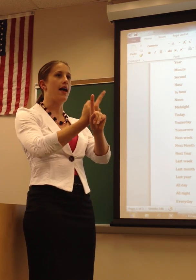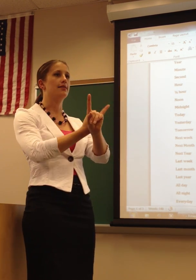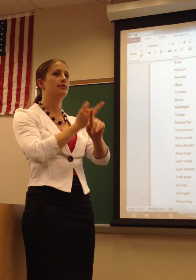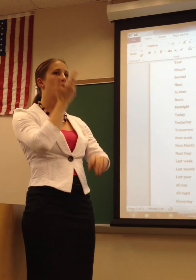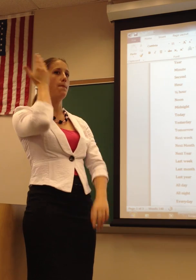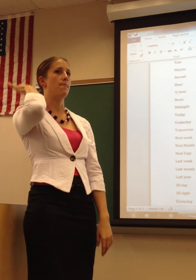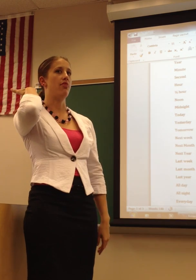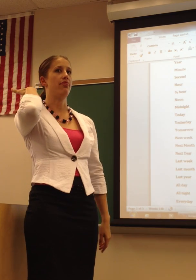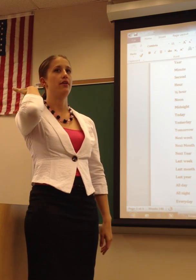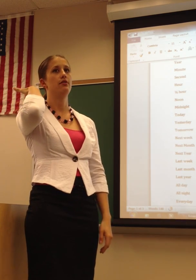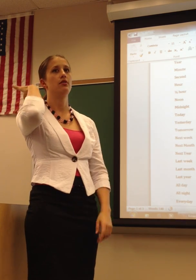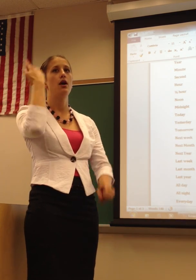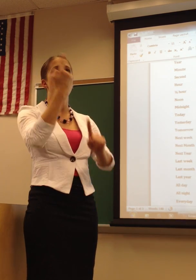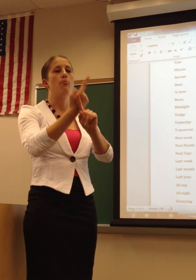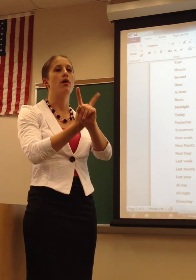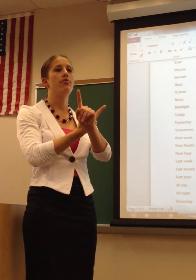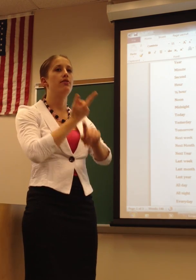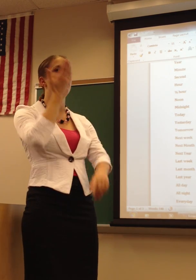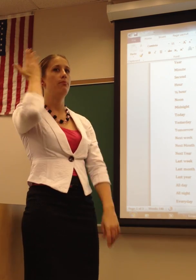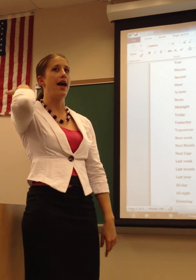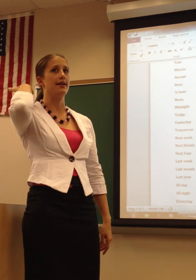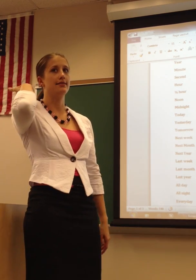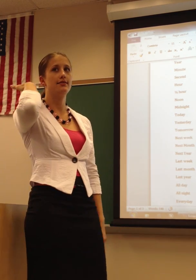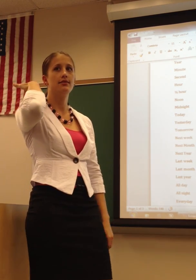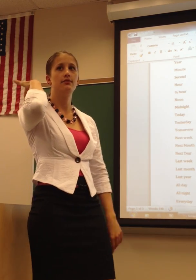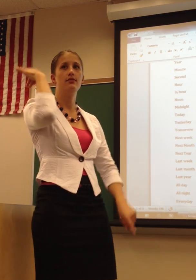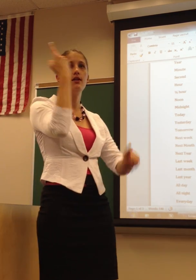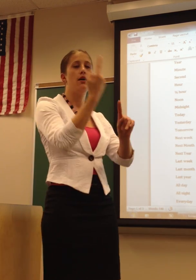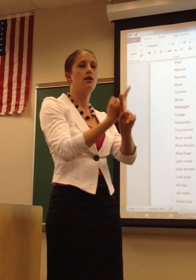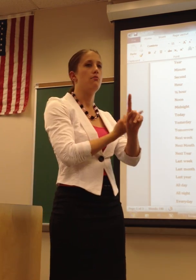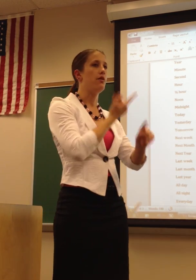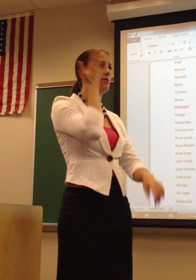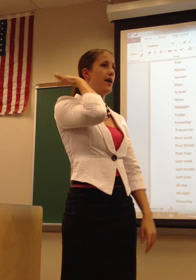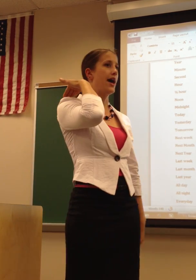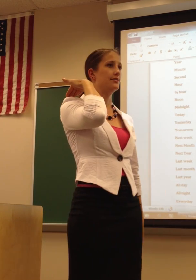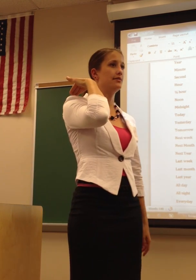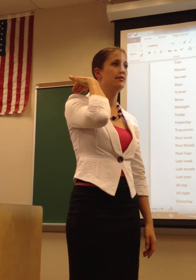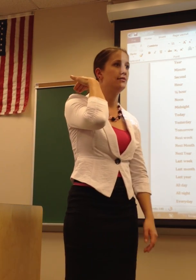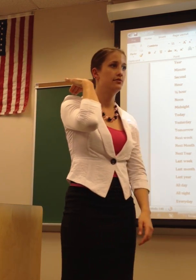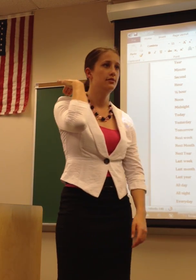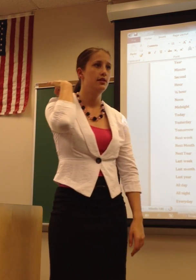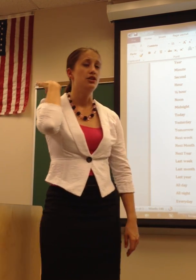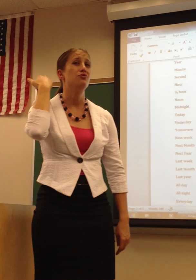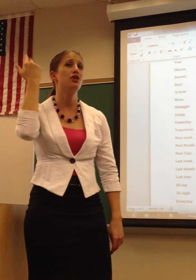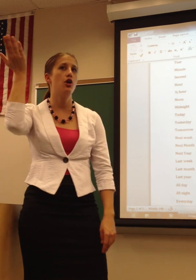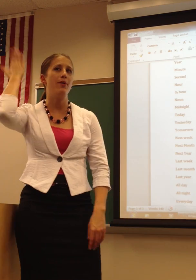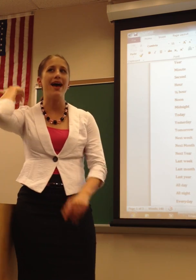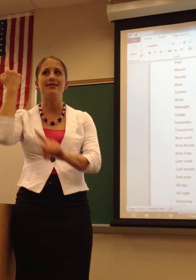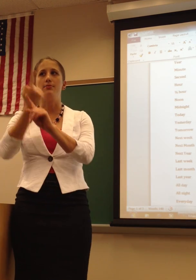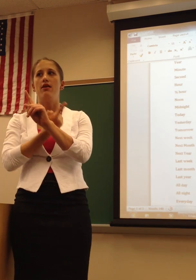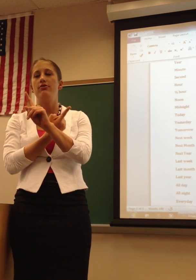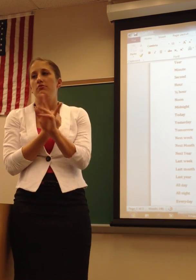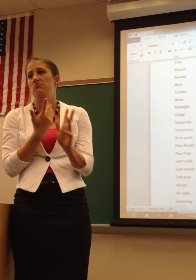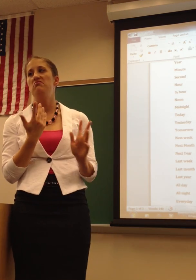Last month. Month past. Month past. You can go past month. That's